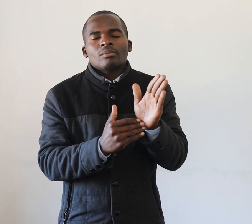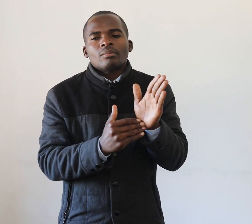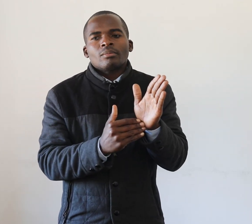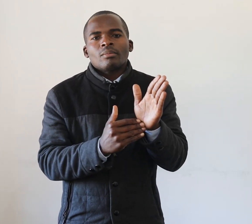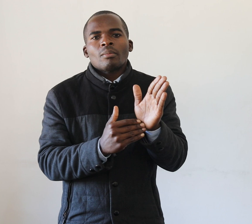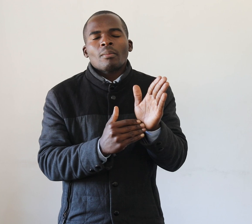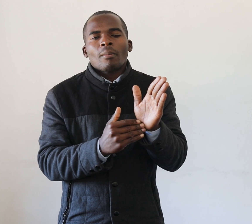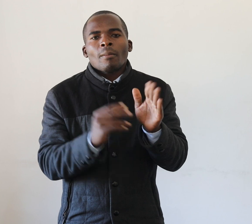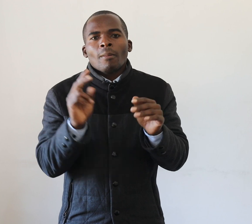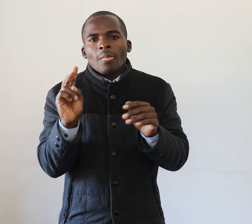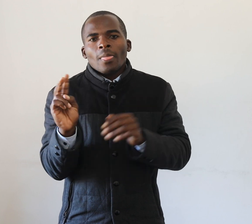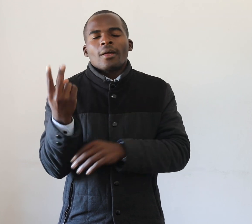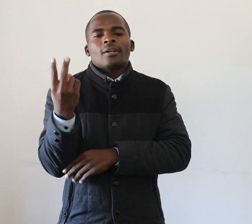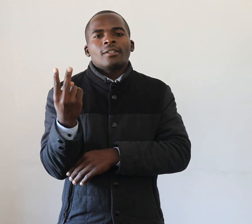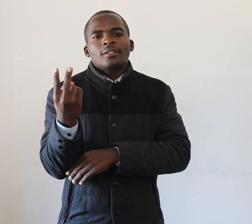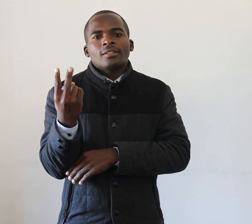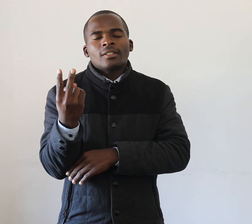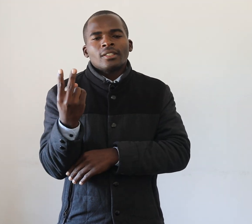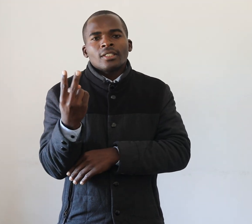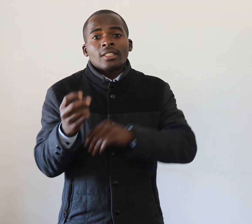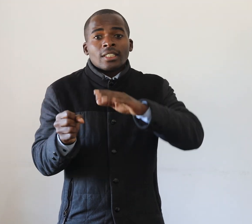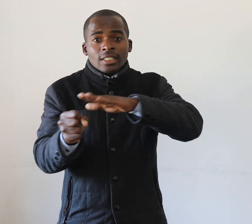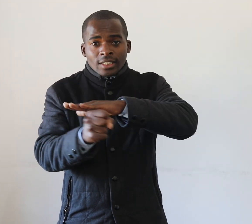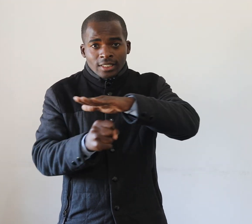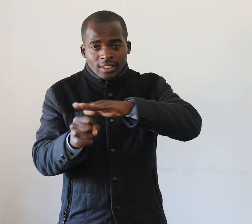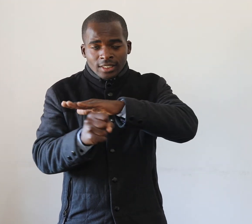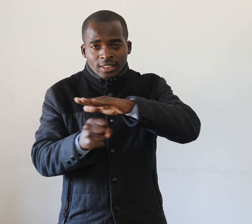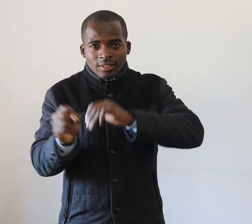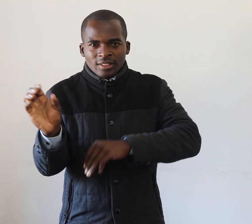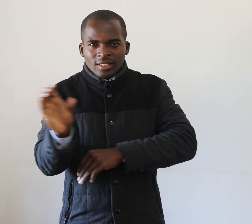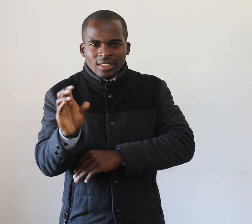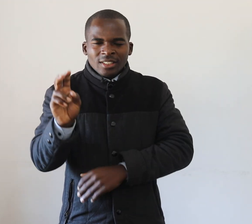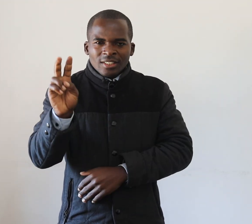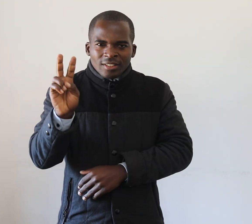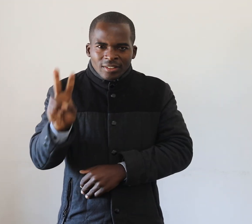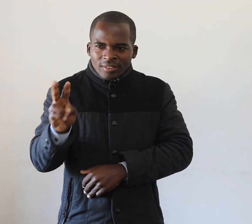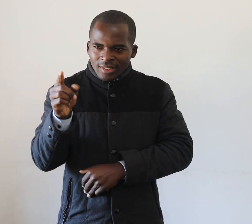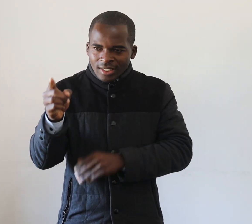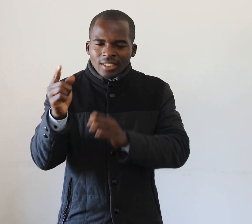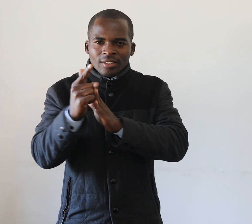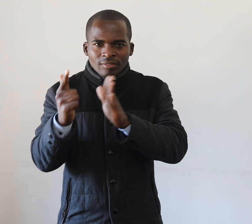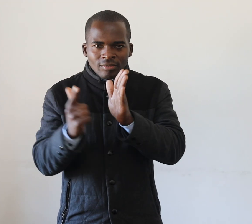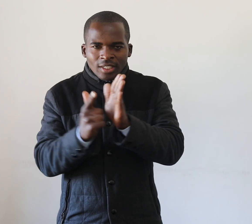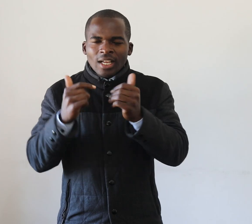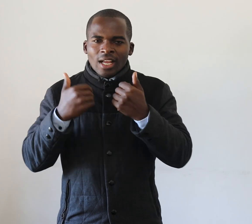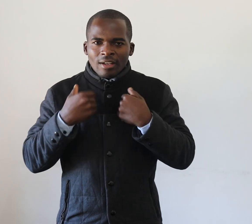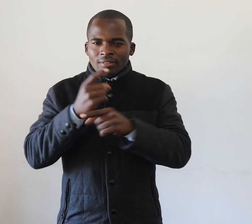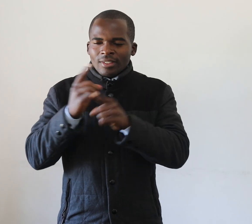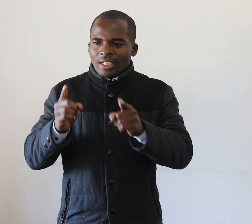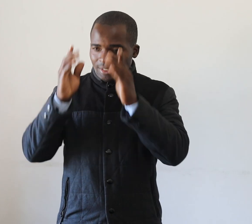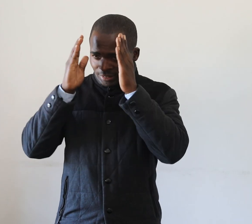Second, subsection 2 adds an extra rule that is specific to proportional